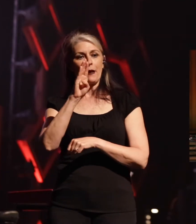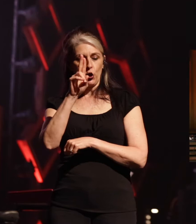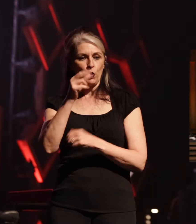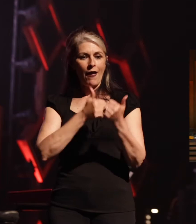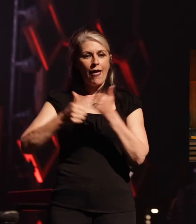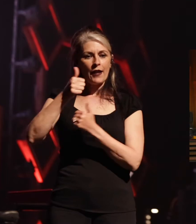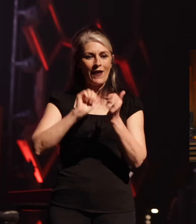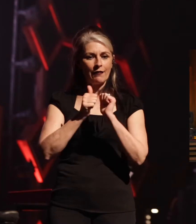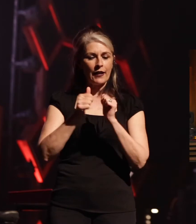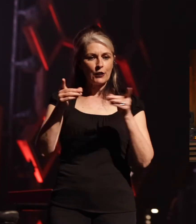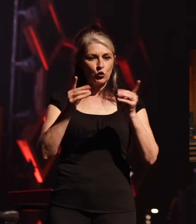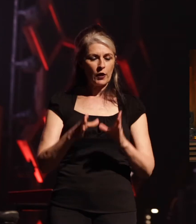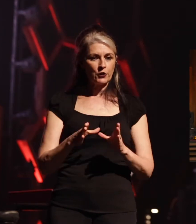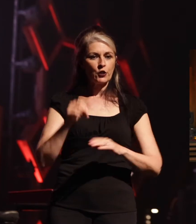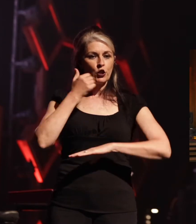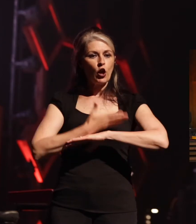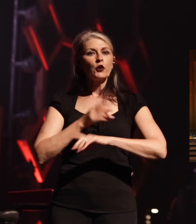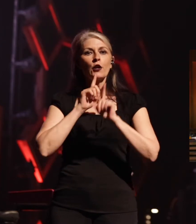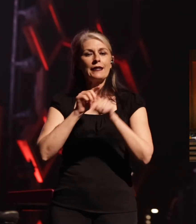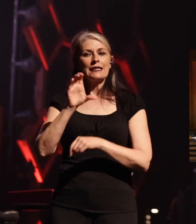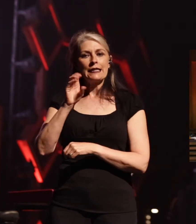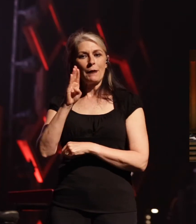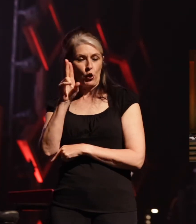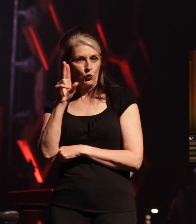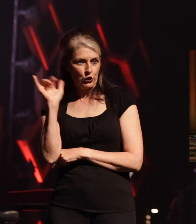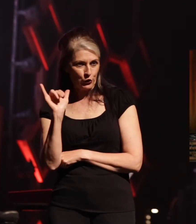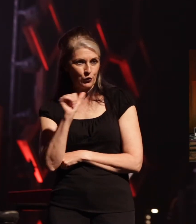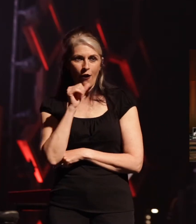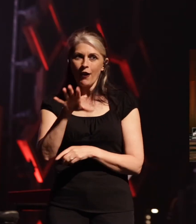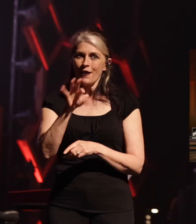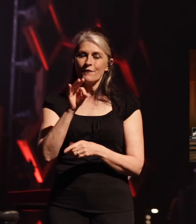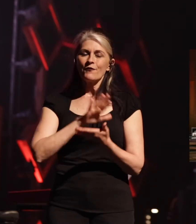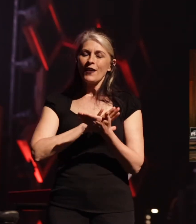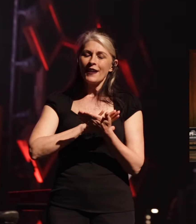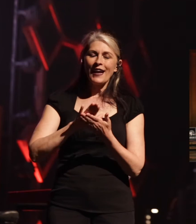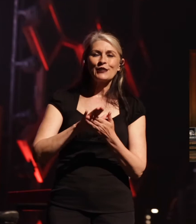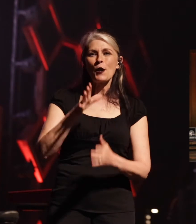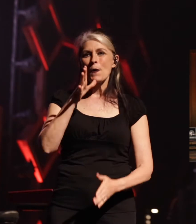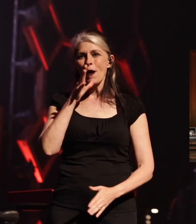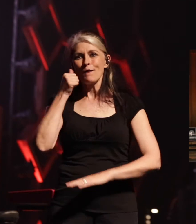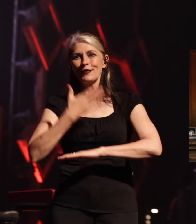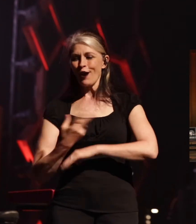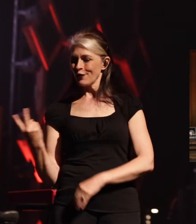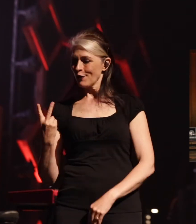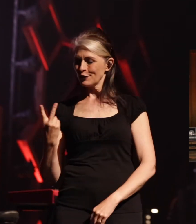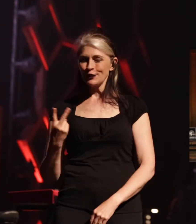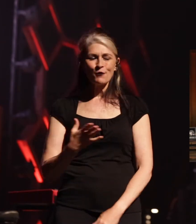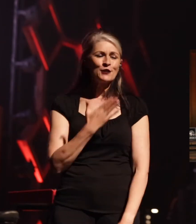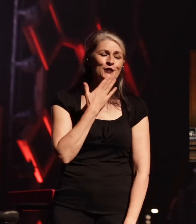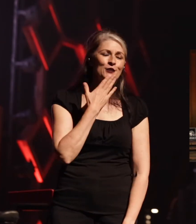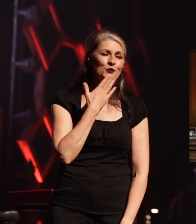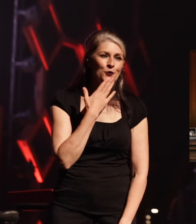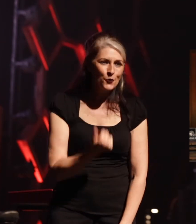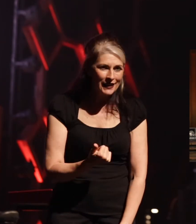and daughter Lauren goes to CBU too. And you're not going to find a nicer mother-daughter duo. They're just a very, very sweet, sweet family.